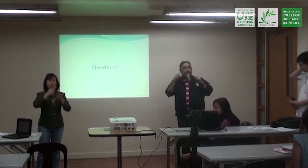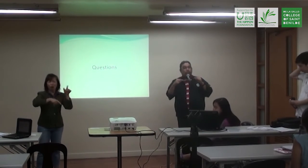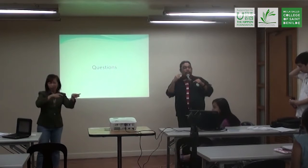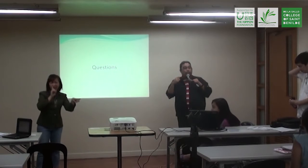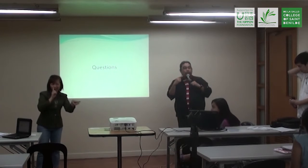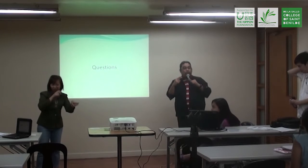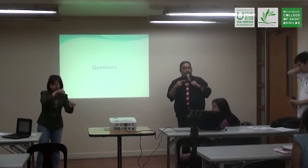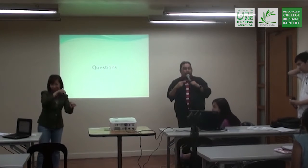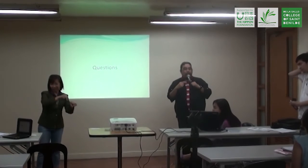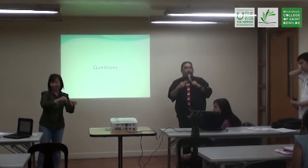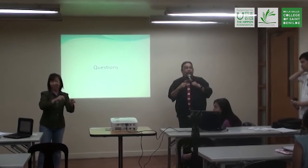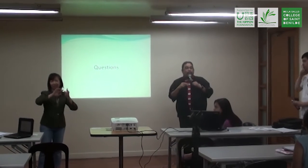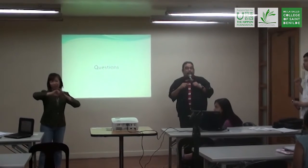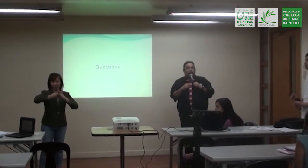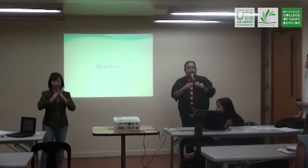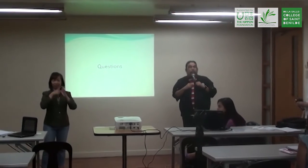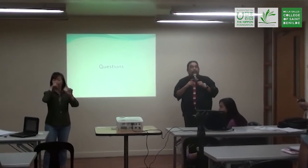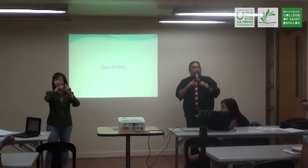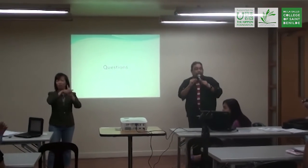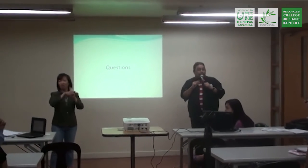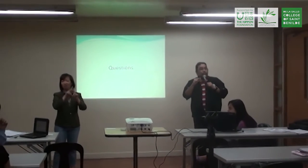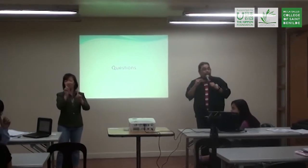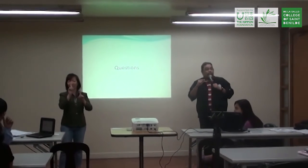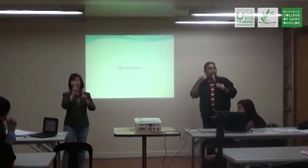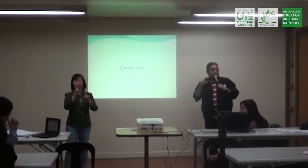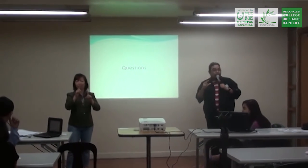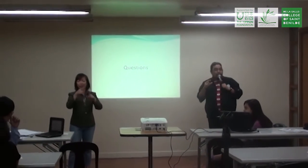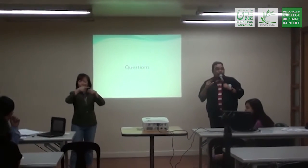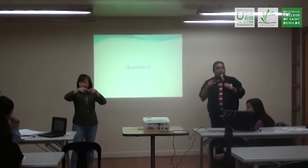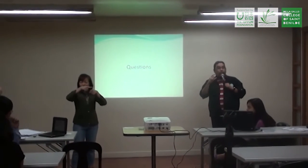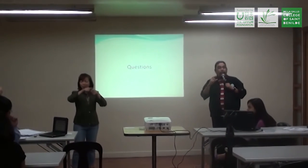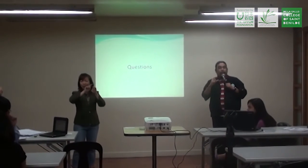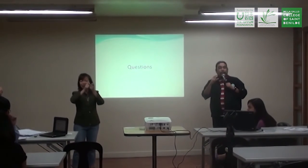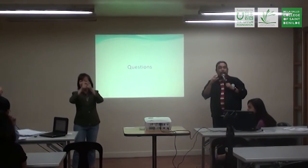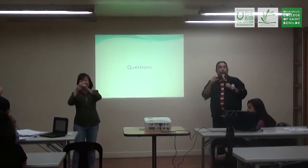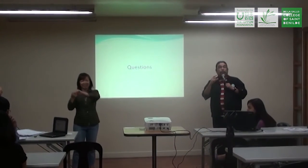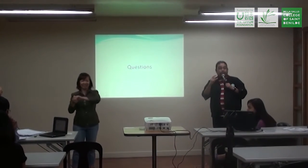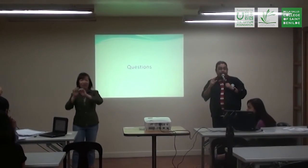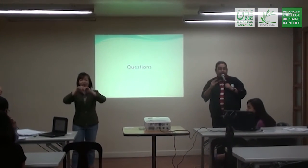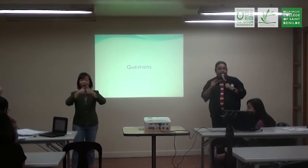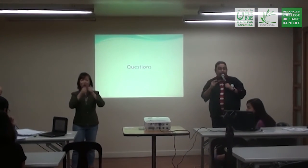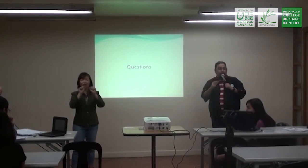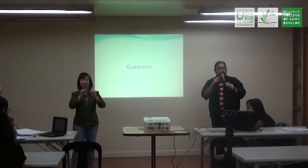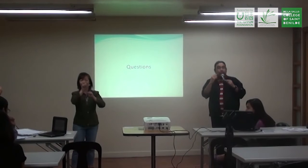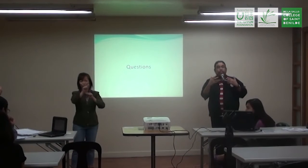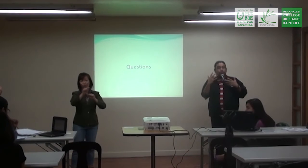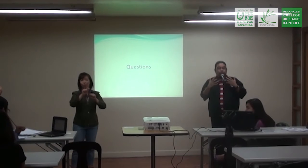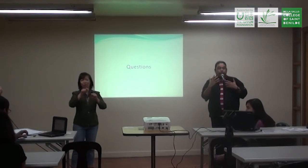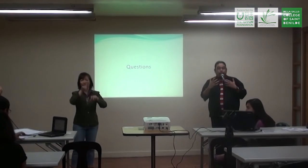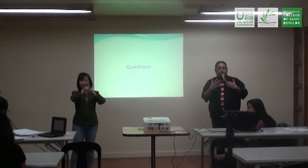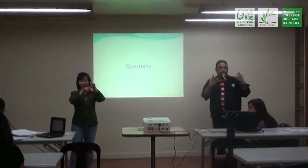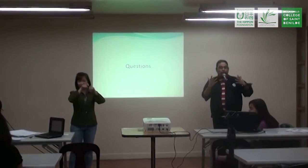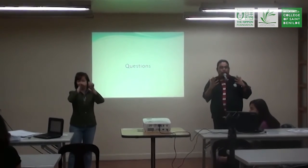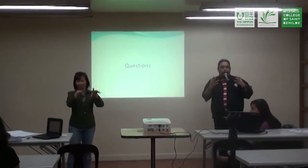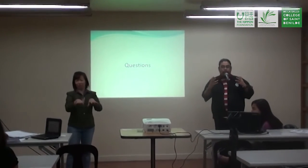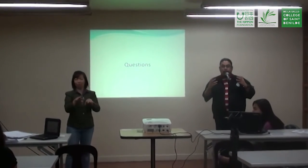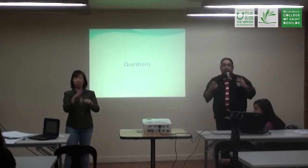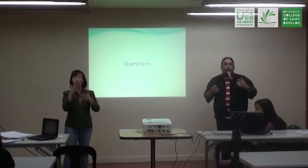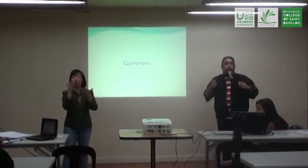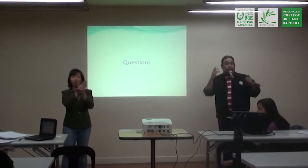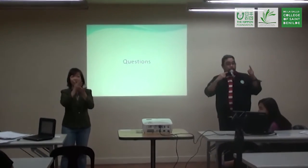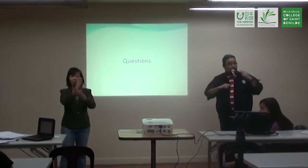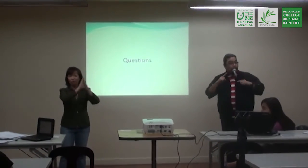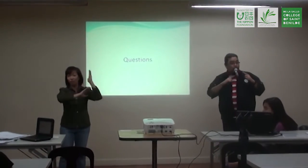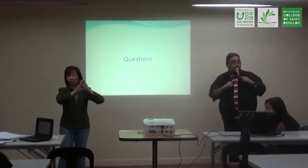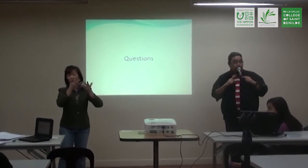the deaf. So we started to implement little by little changes on how we conduct the exam. Maybe just to share with you,